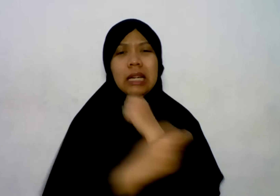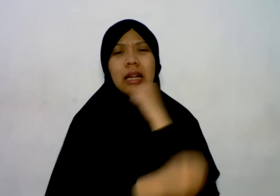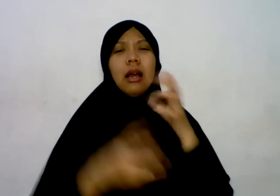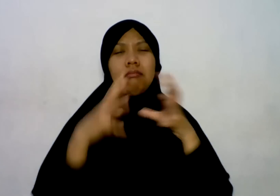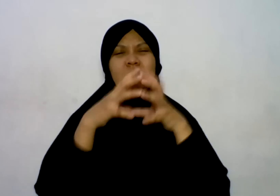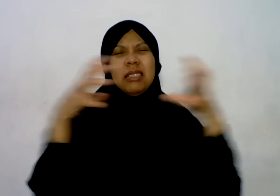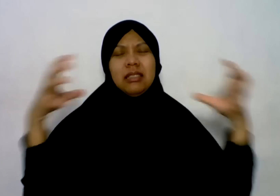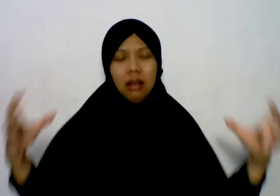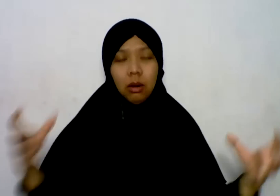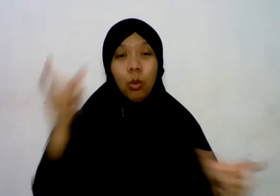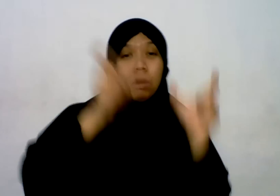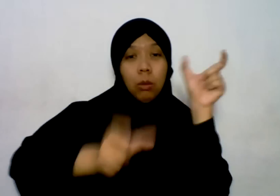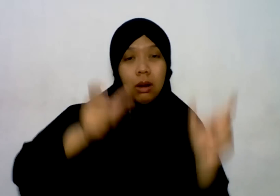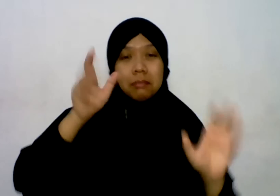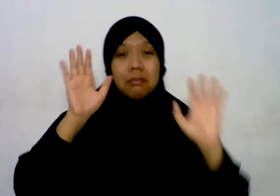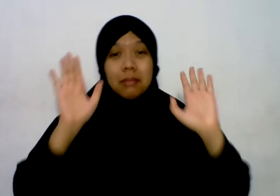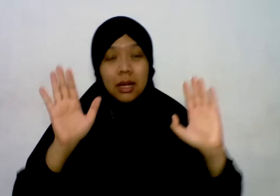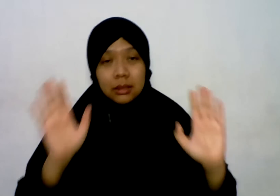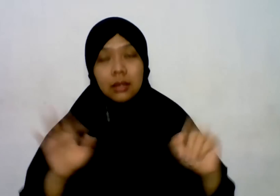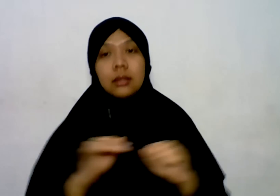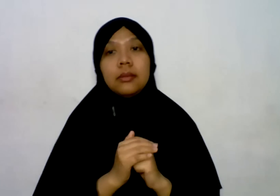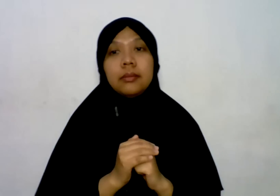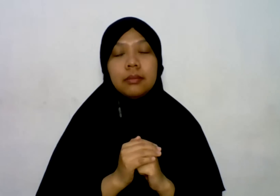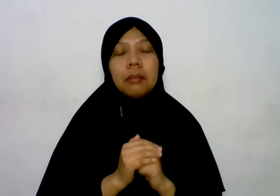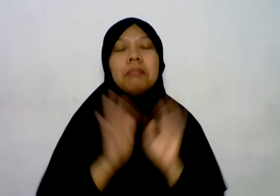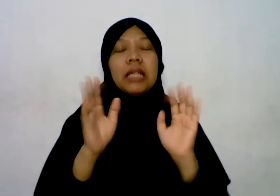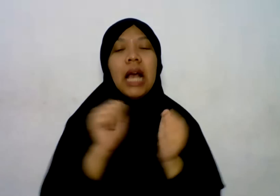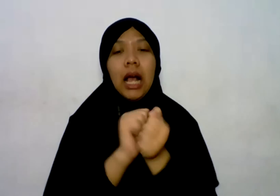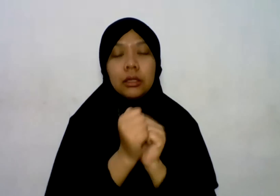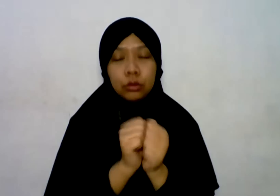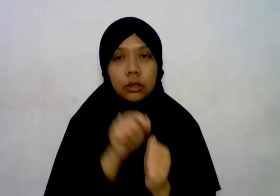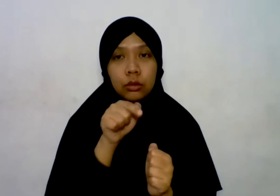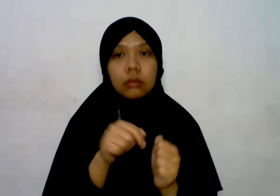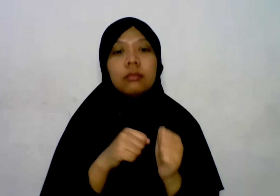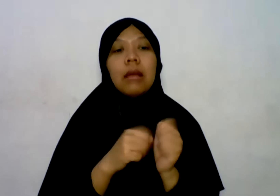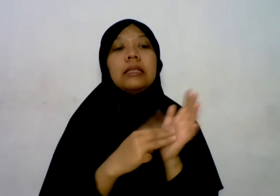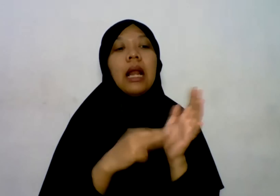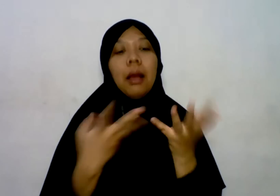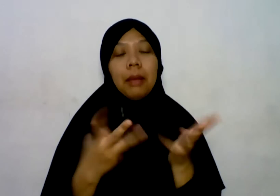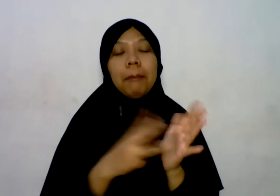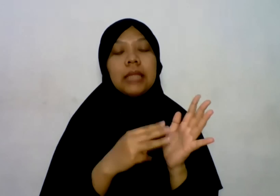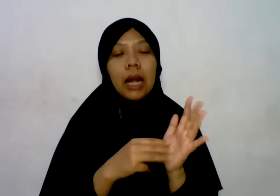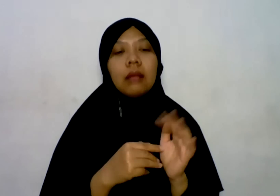many people, in many cases the problem are in the implementation. So